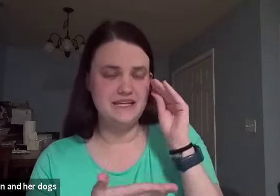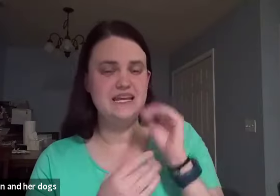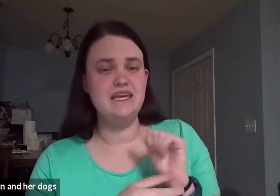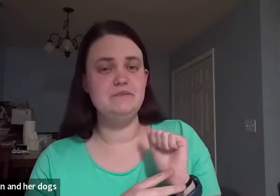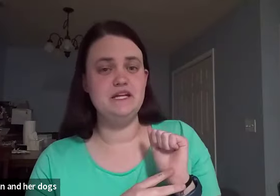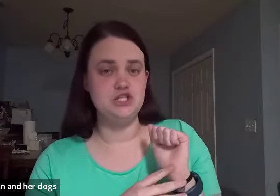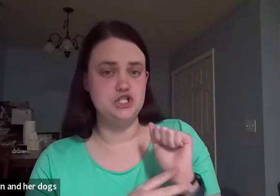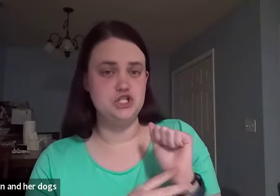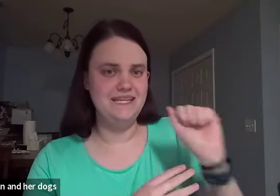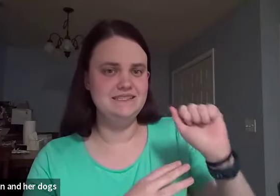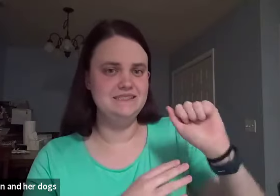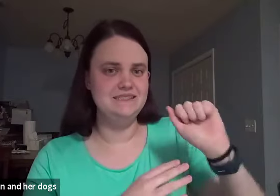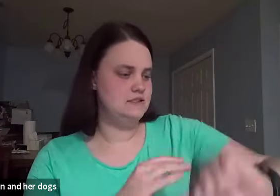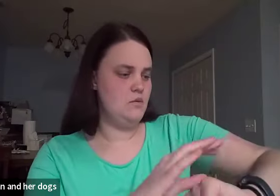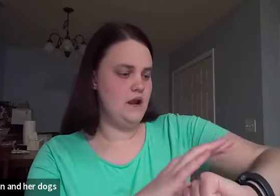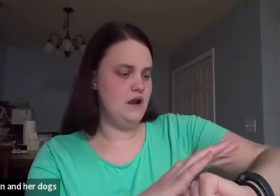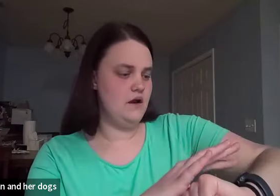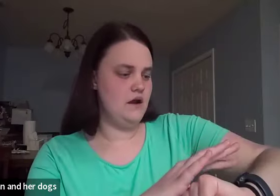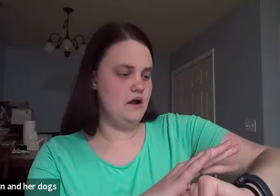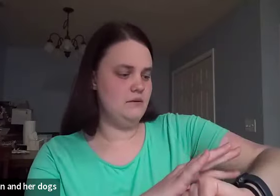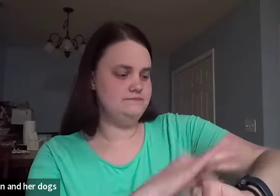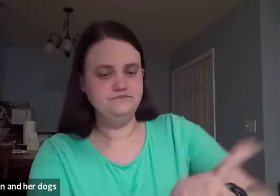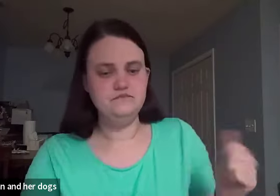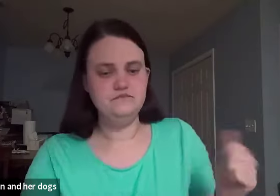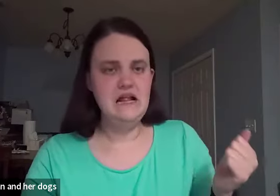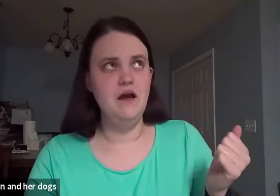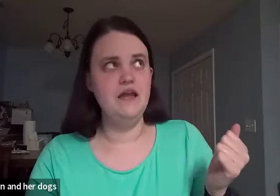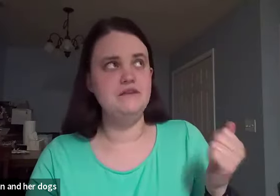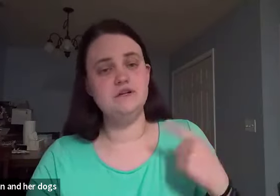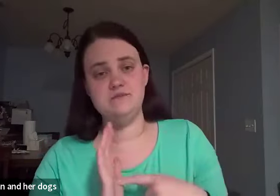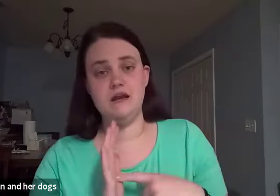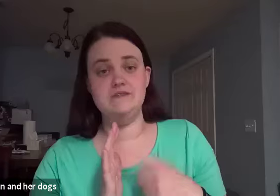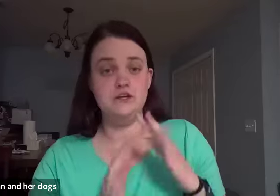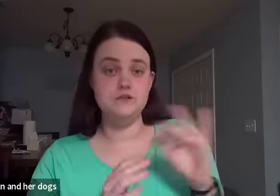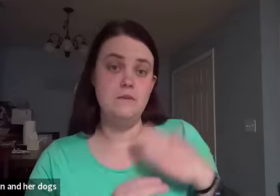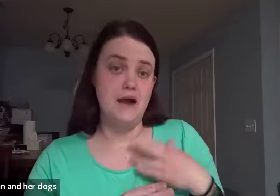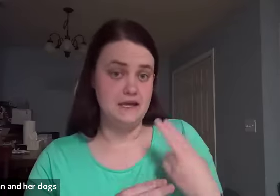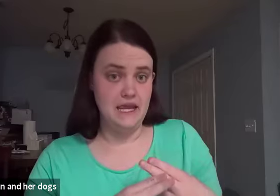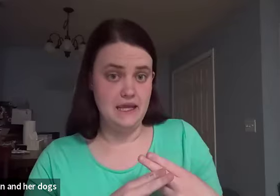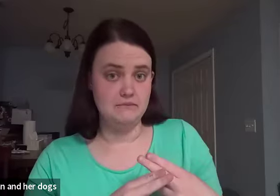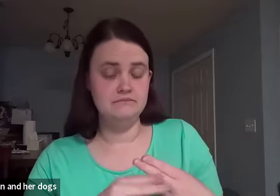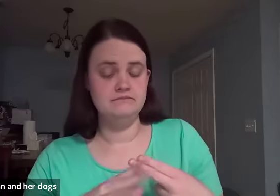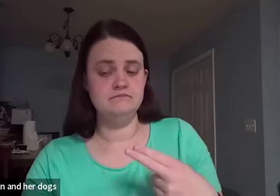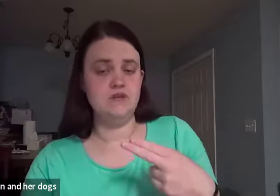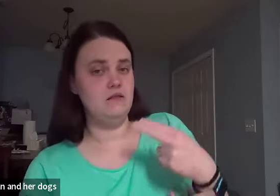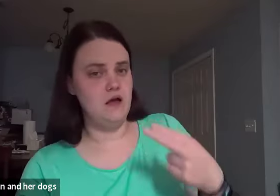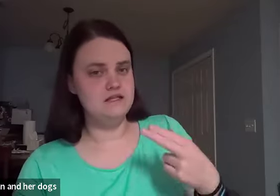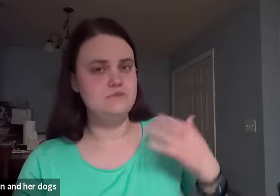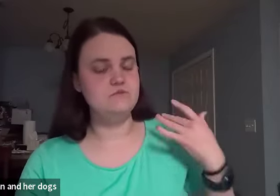learning, it can get a bit choppy where like for example, when I finger spell my name, like a lot of times when